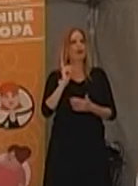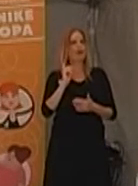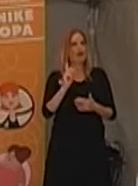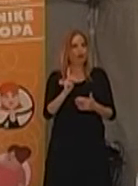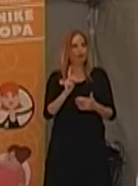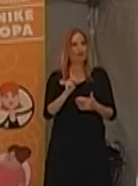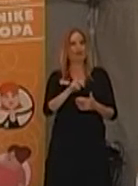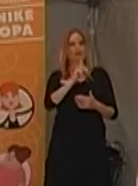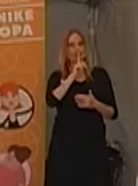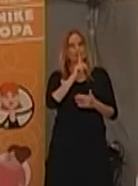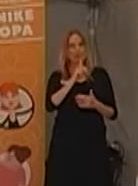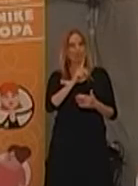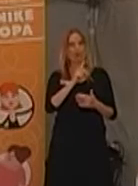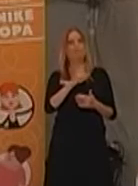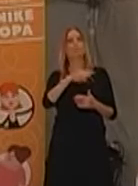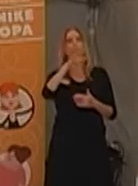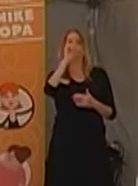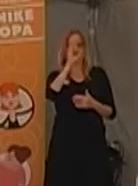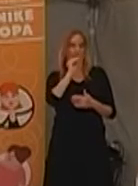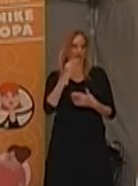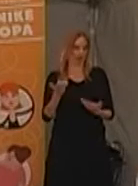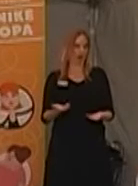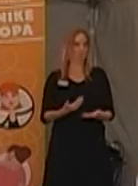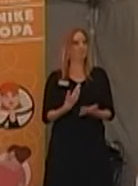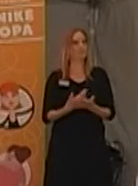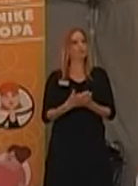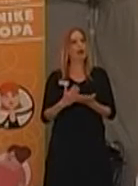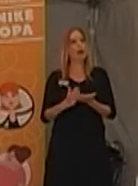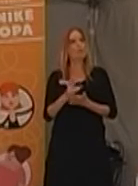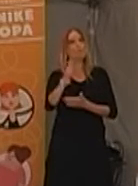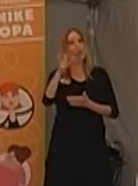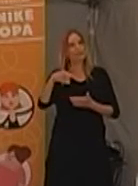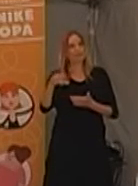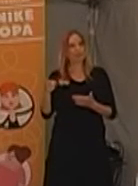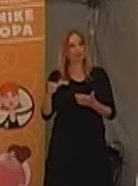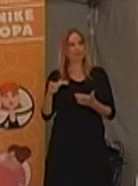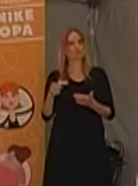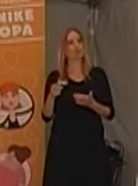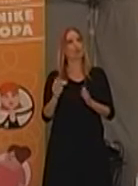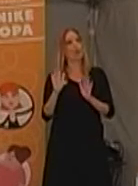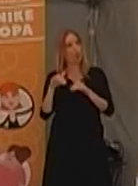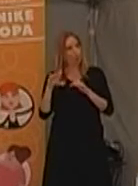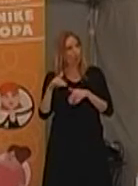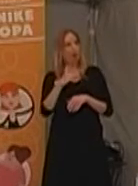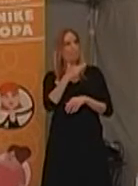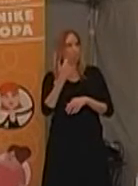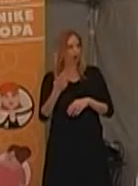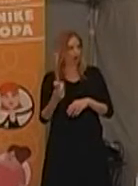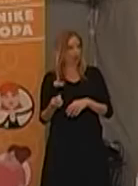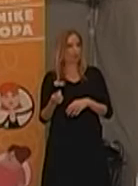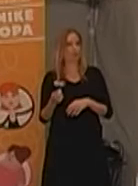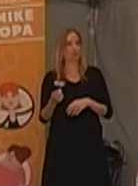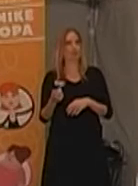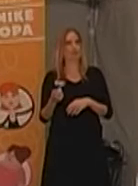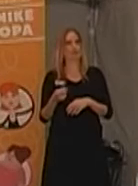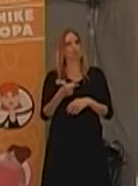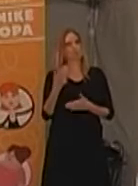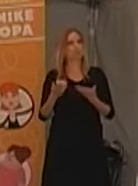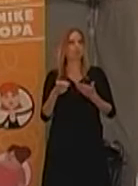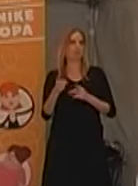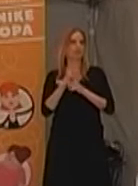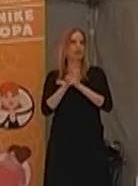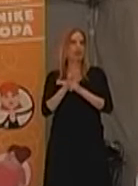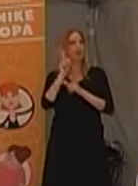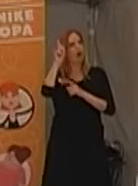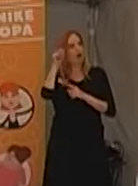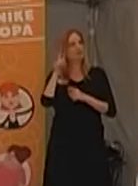disillusioned as well. You have politicians promising you quite a lot, and you may think that these systems